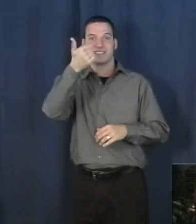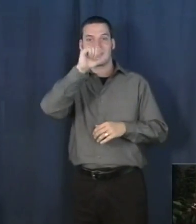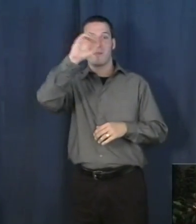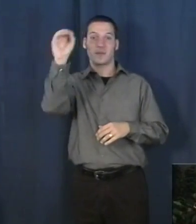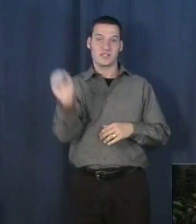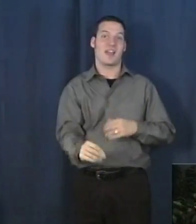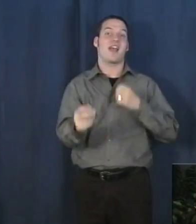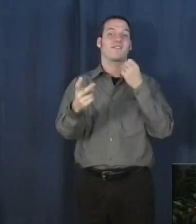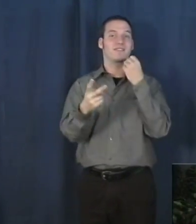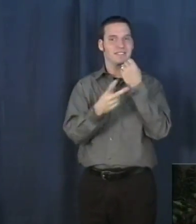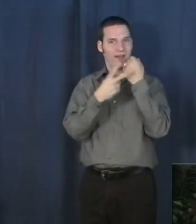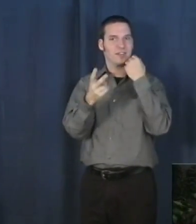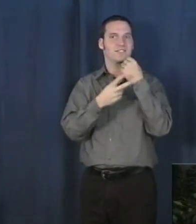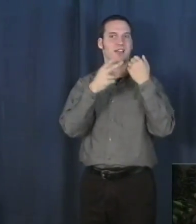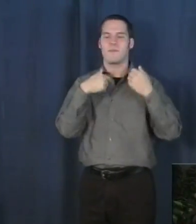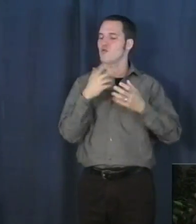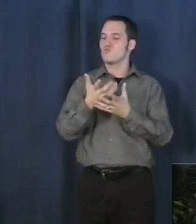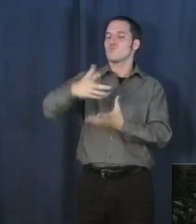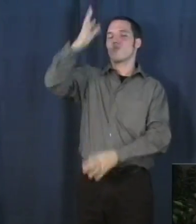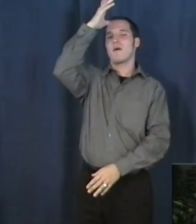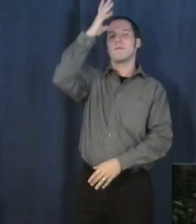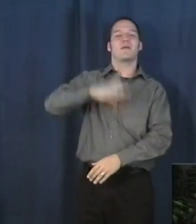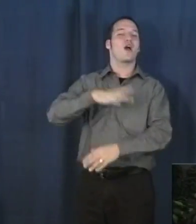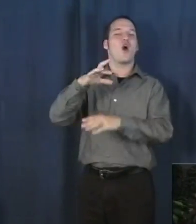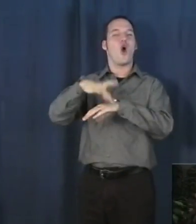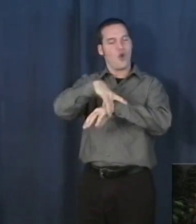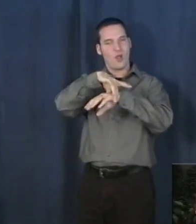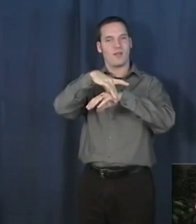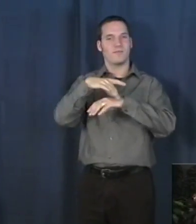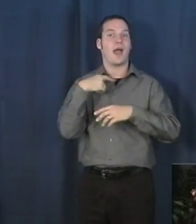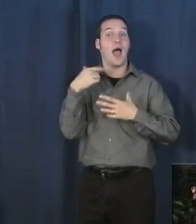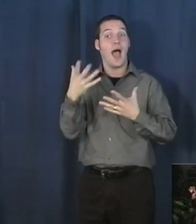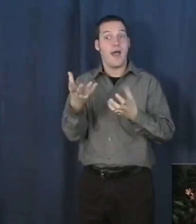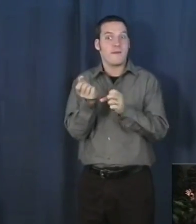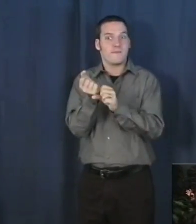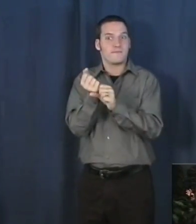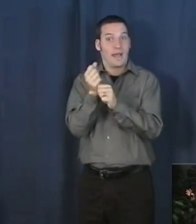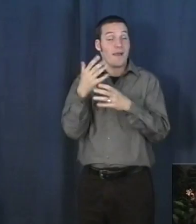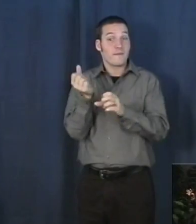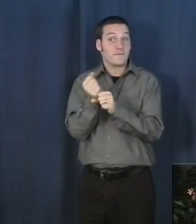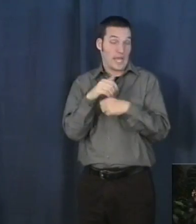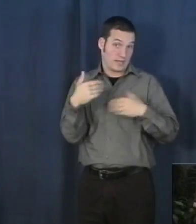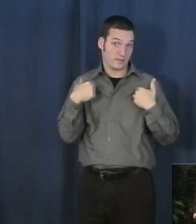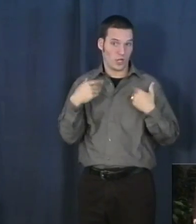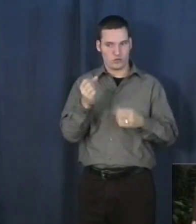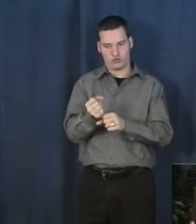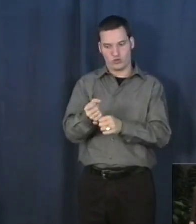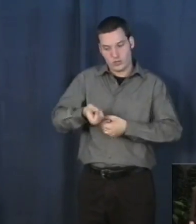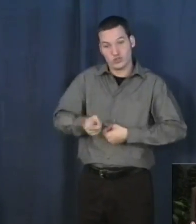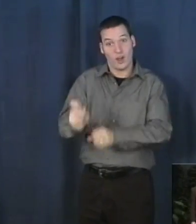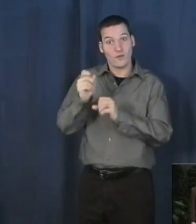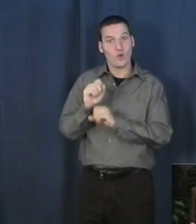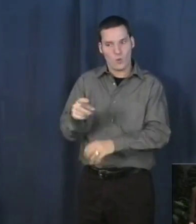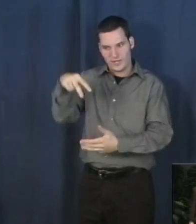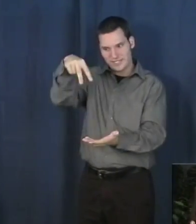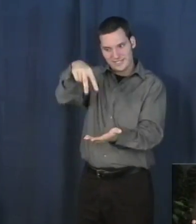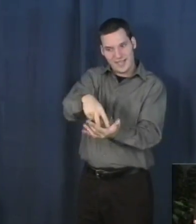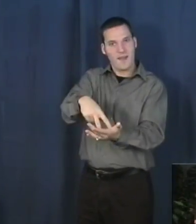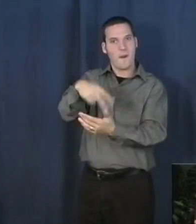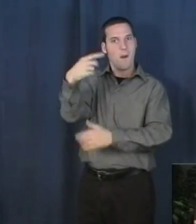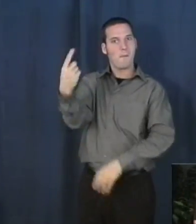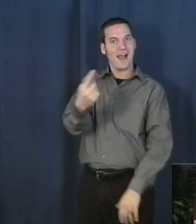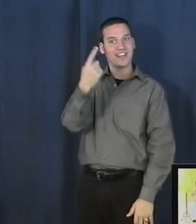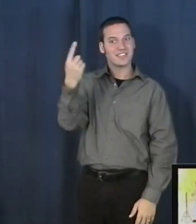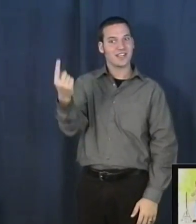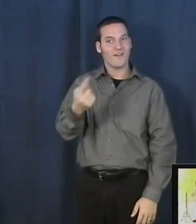And all I want is 10% of the savings. I'll be the richest man on planet Earth. I have invented a shovel